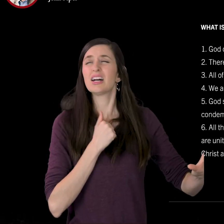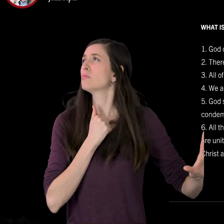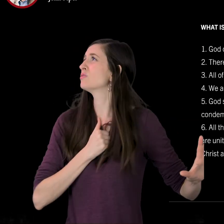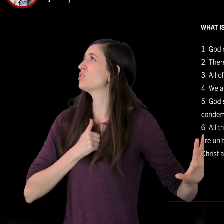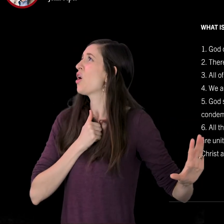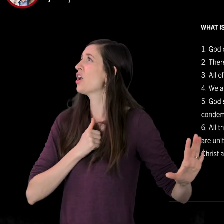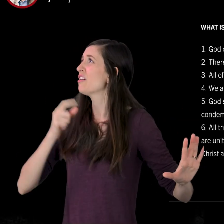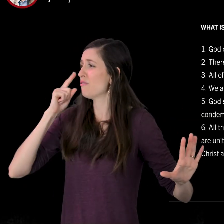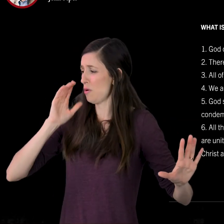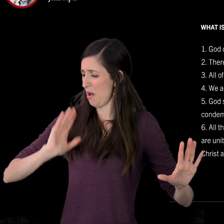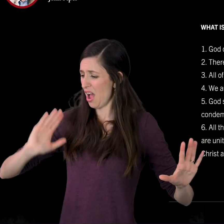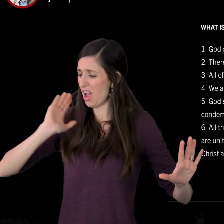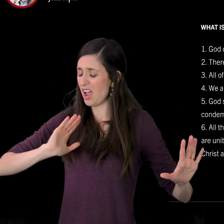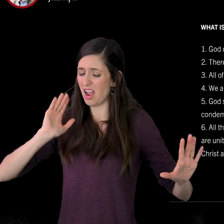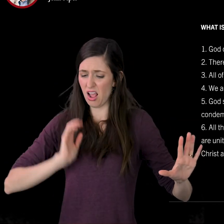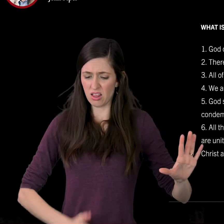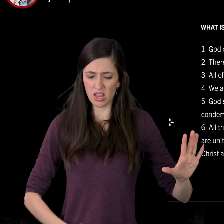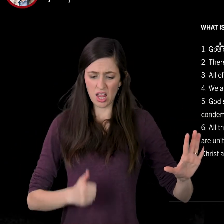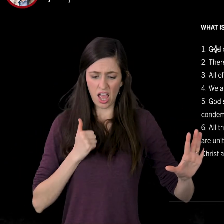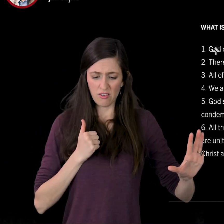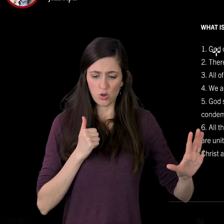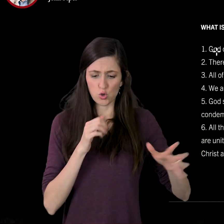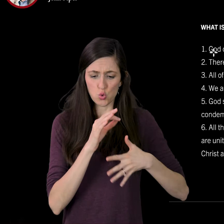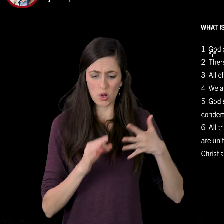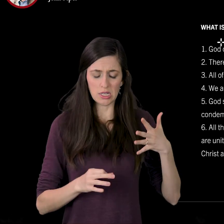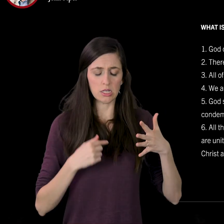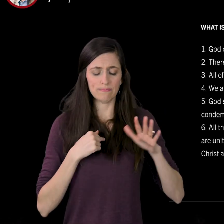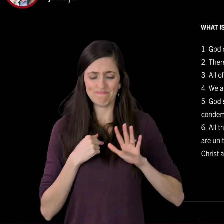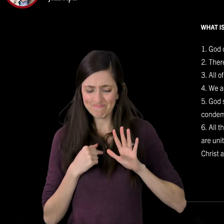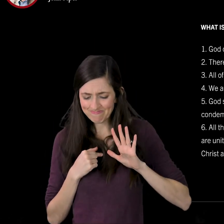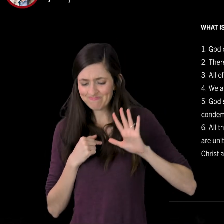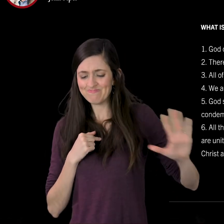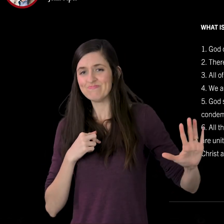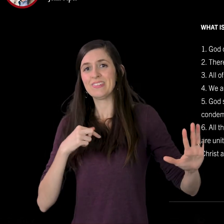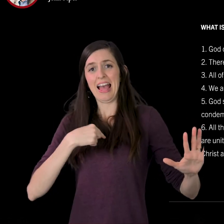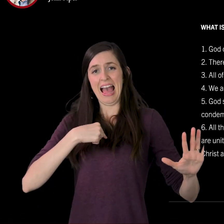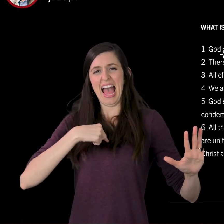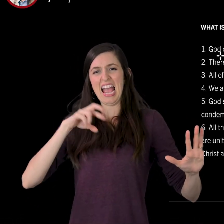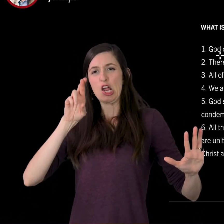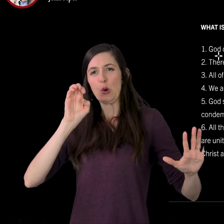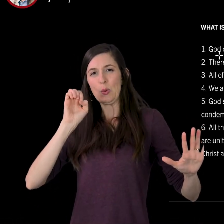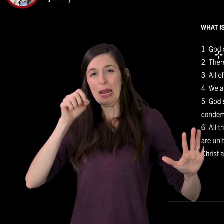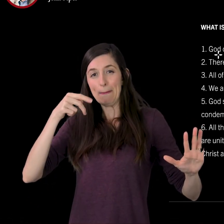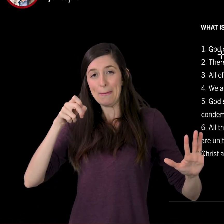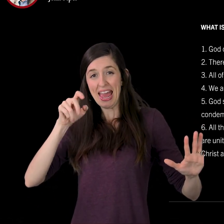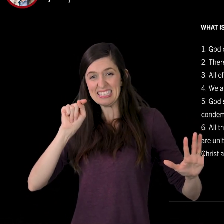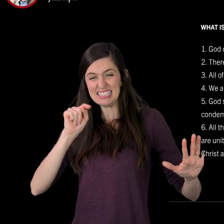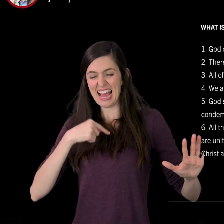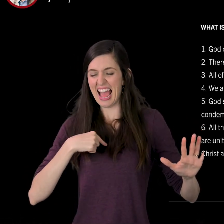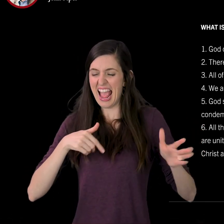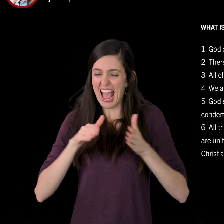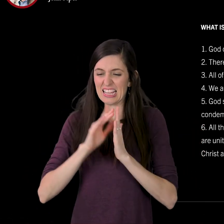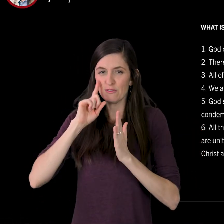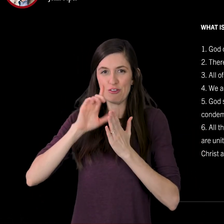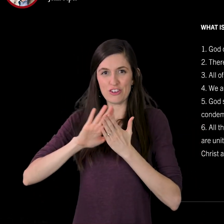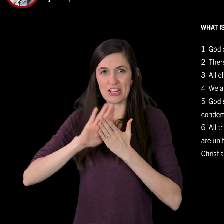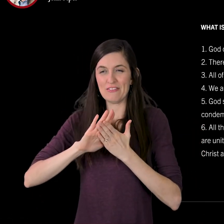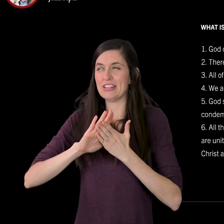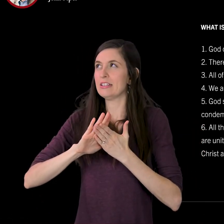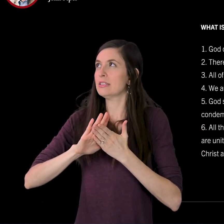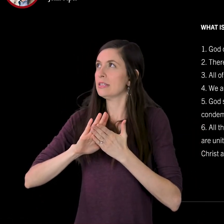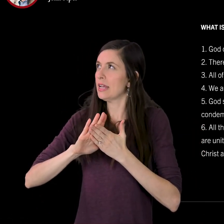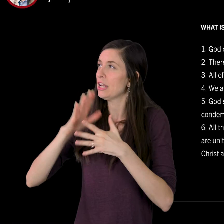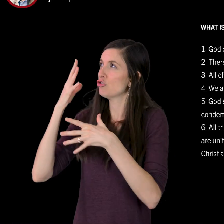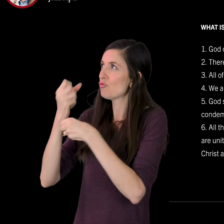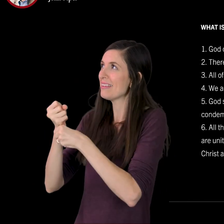so we summarize and close the good news is that God created